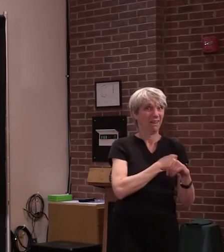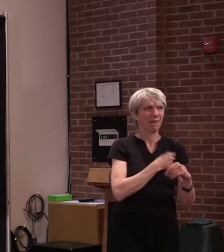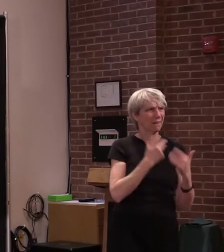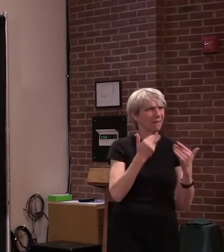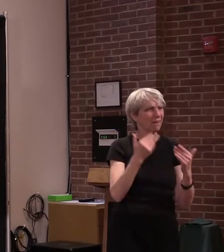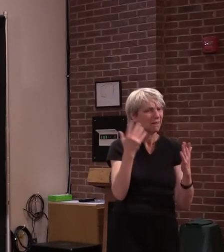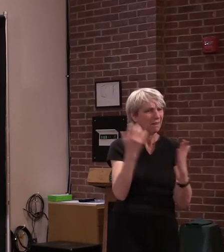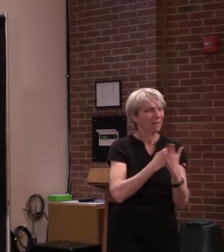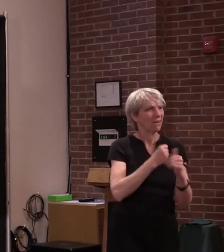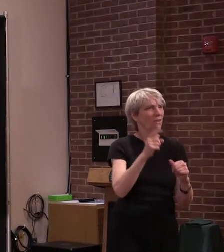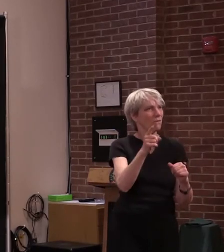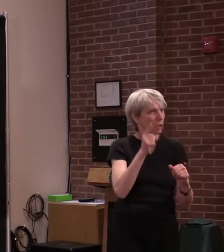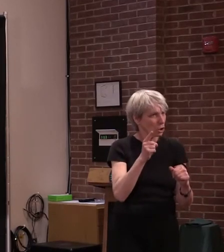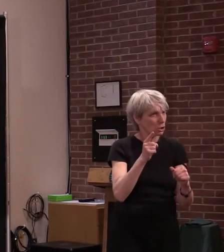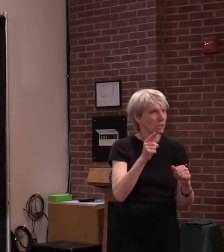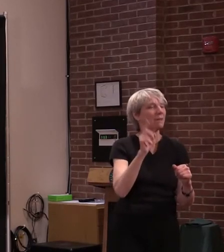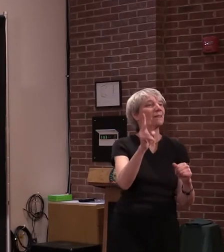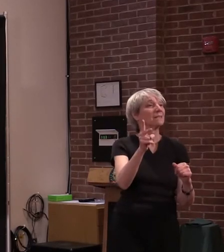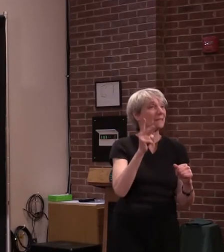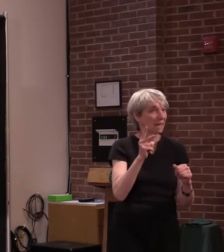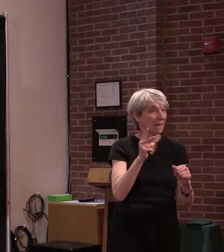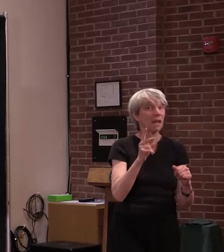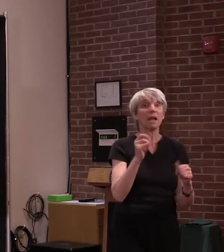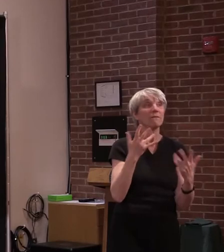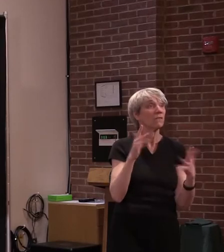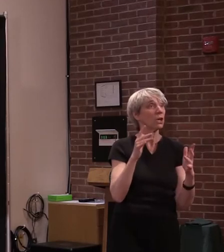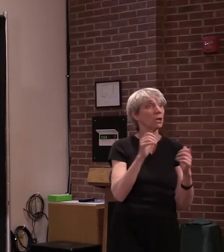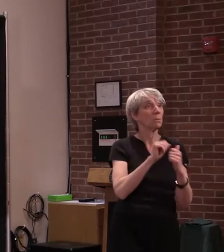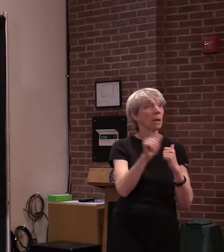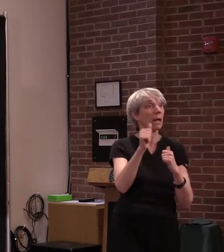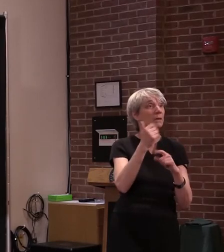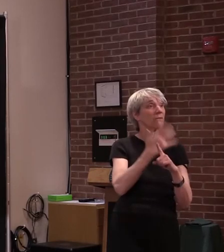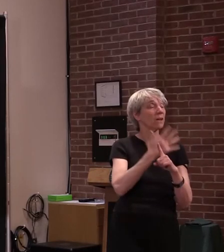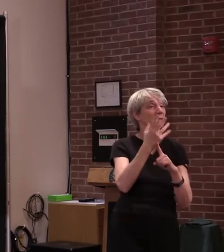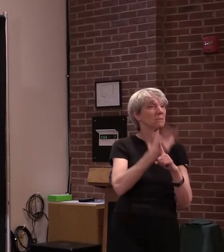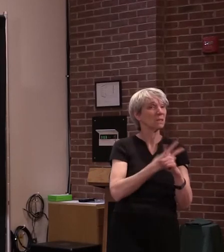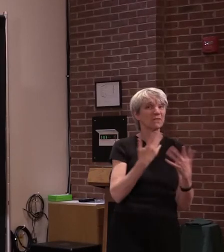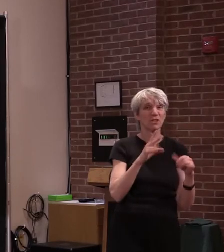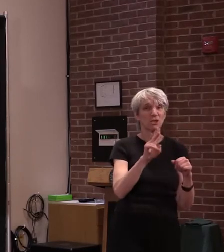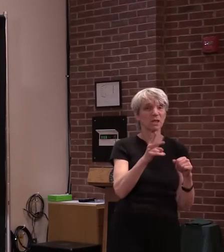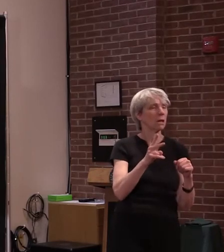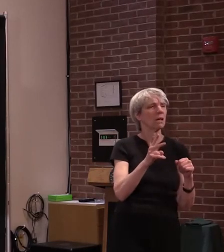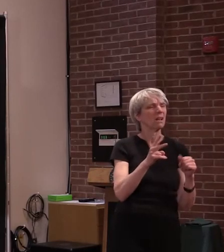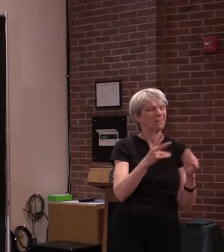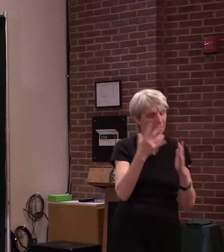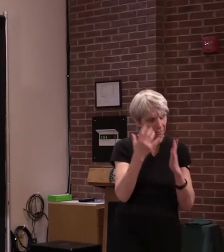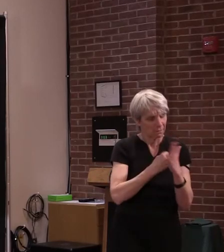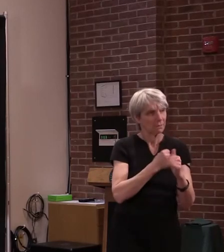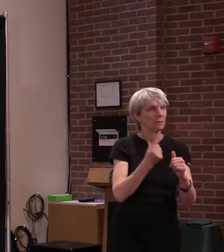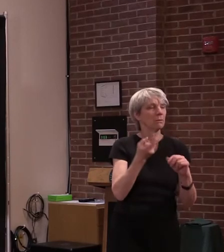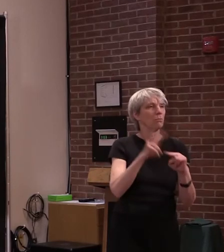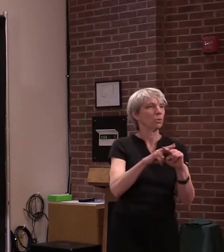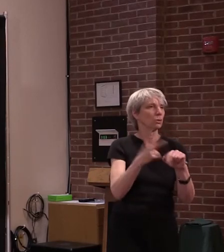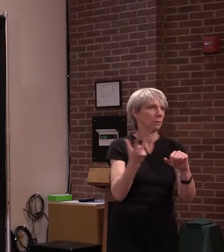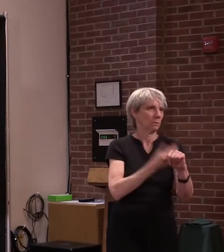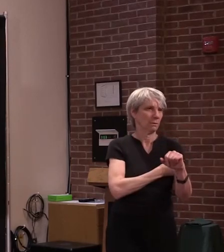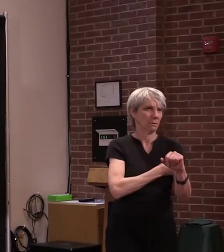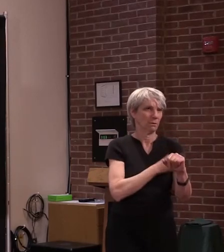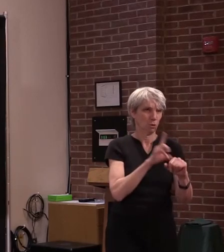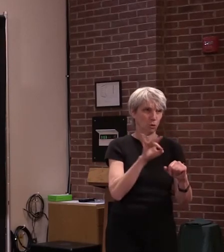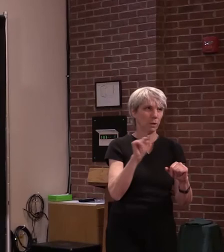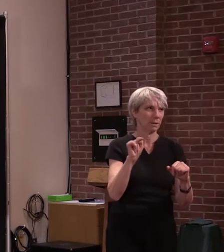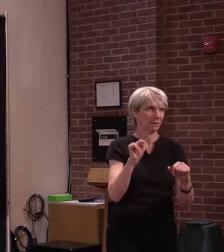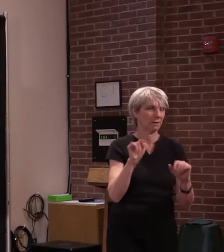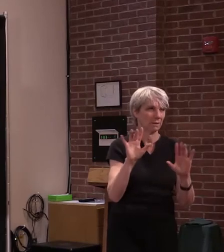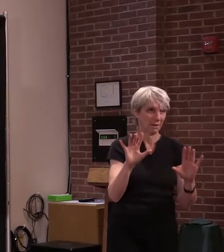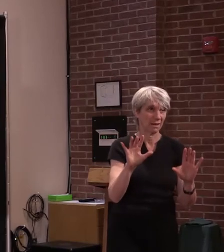effective in preventing hospitalizations and deaths. And so if you can get fully protected, it's not too late,